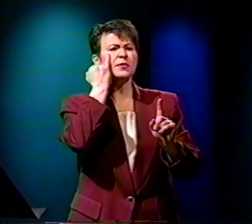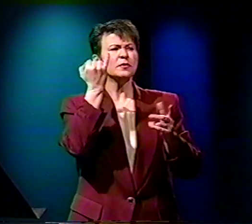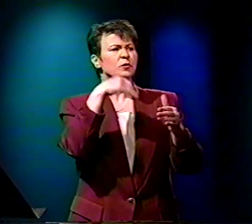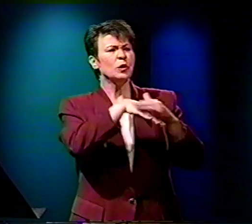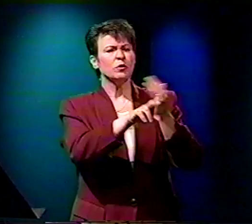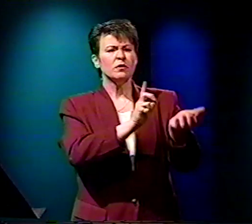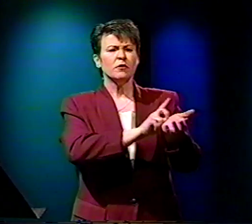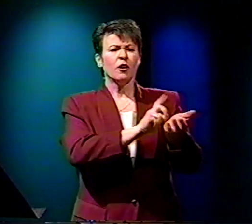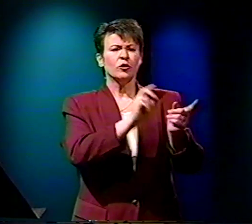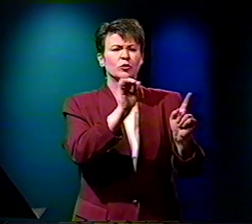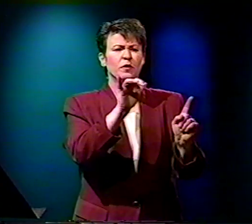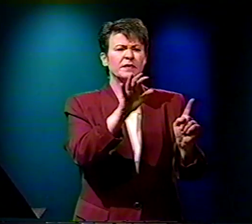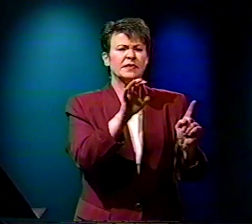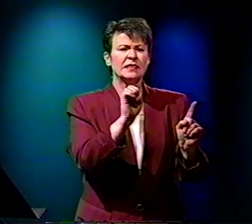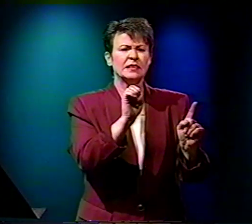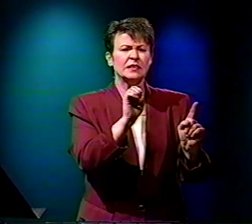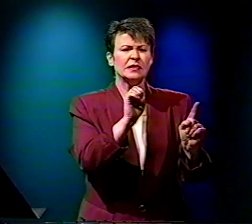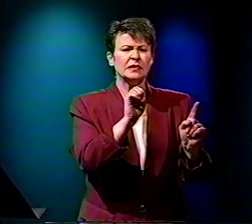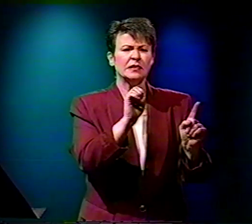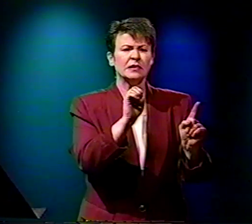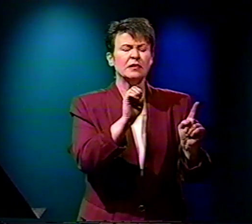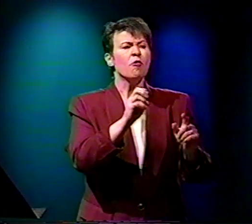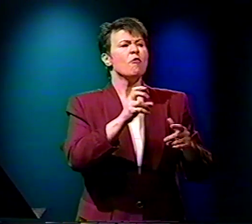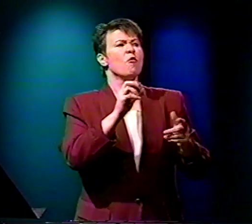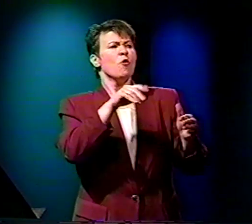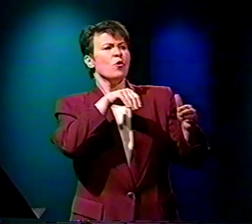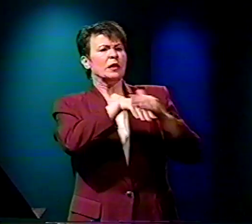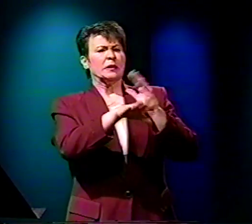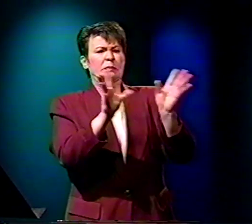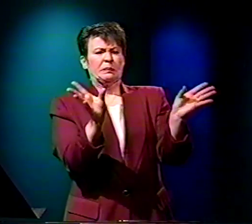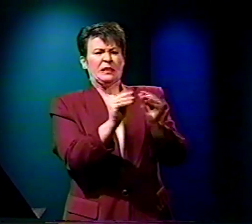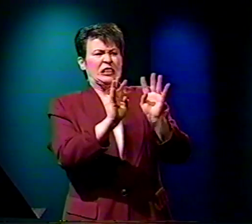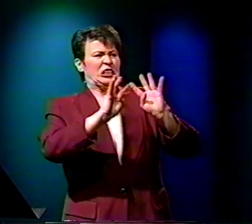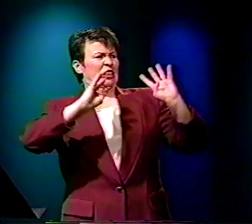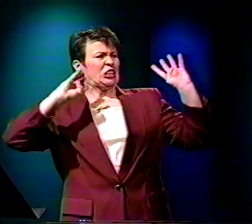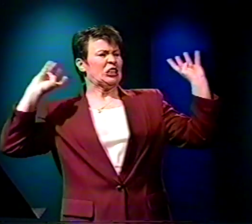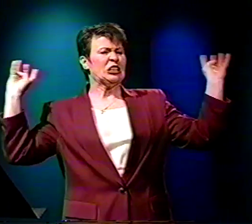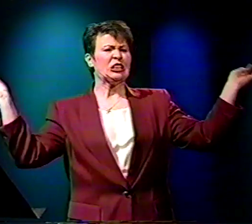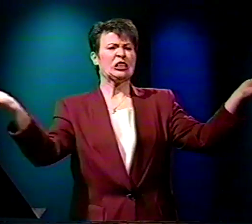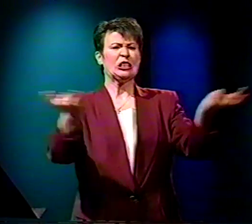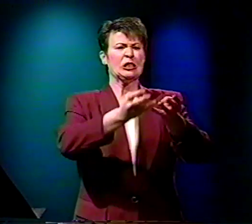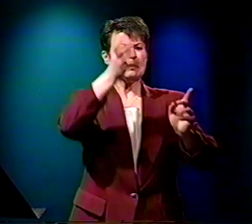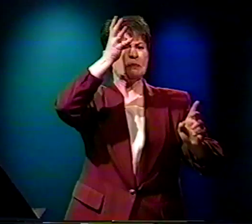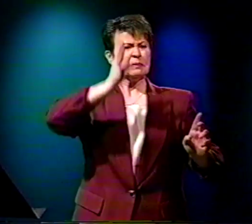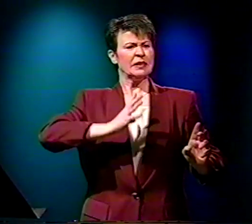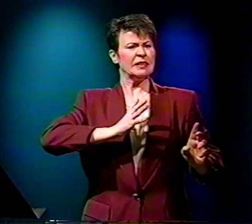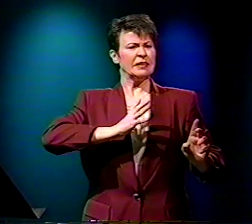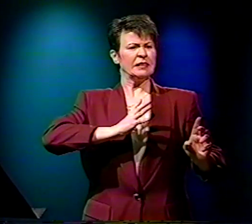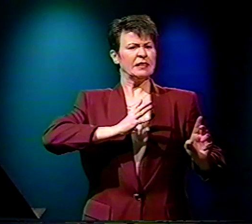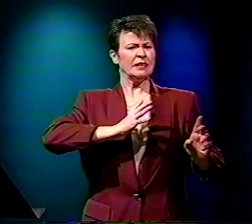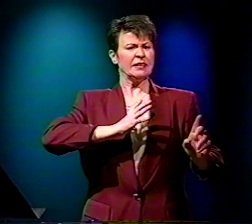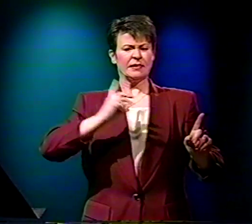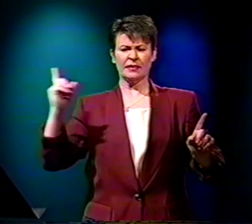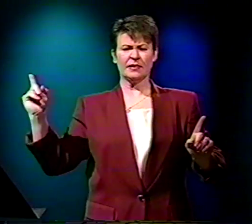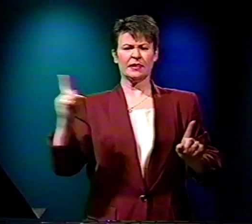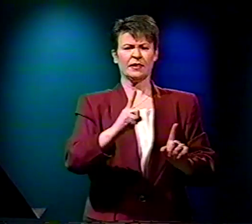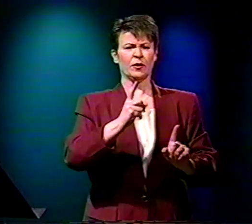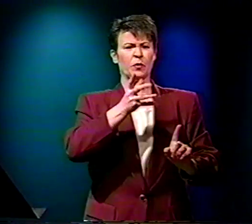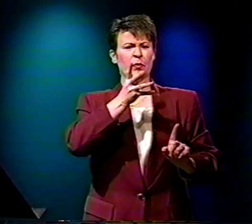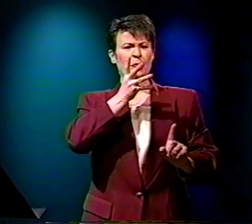interpreter, but say that they're going to go into the doctor's office, or say that they're going into a meeting that is being attended by